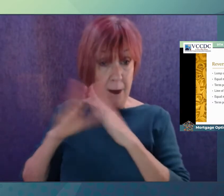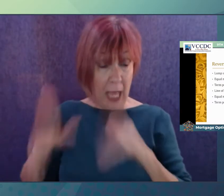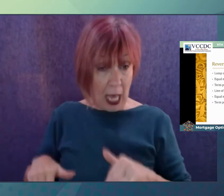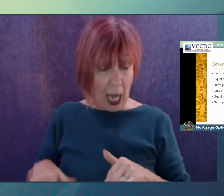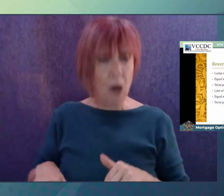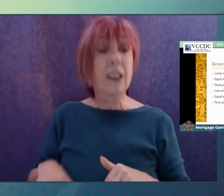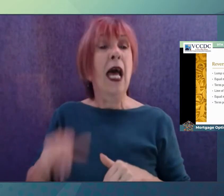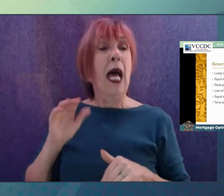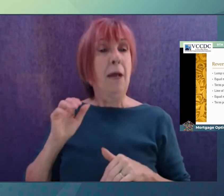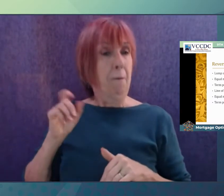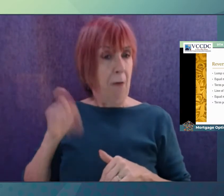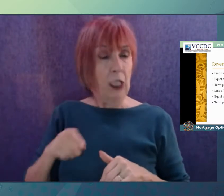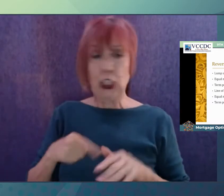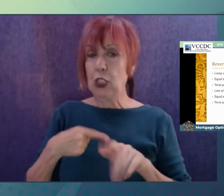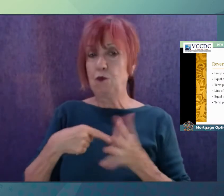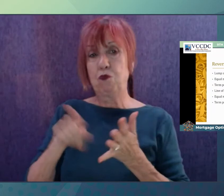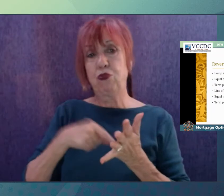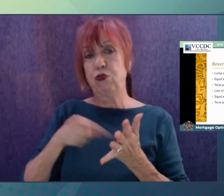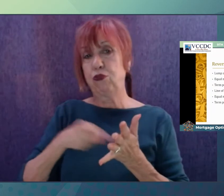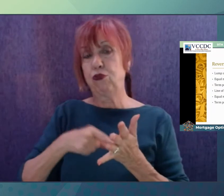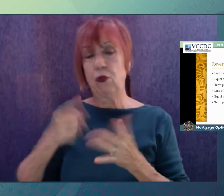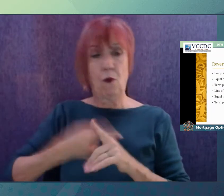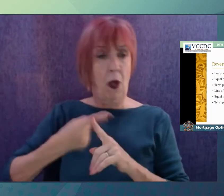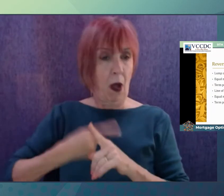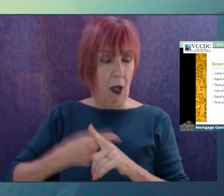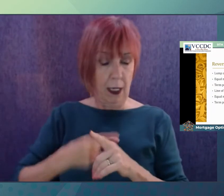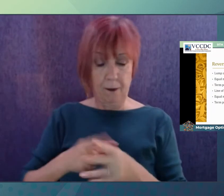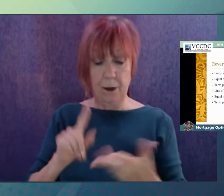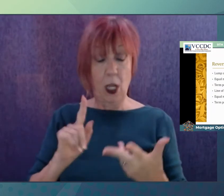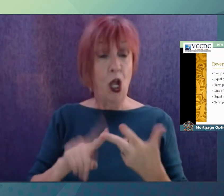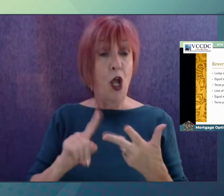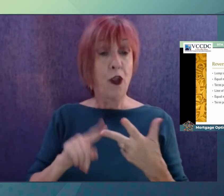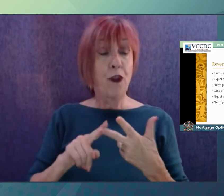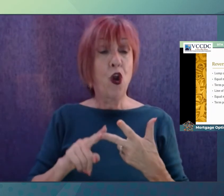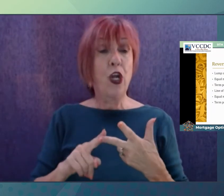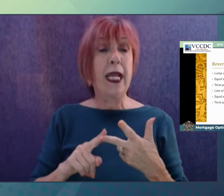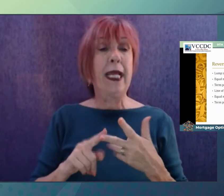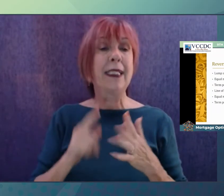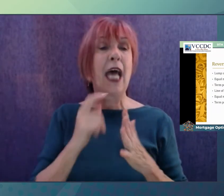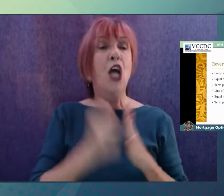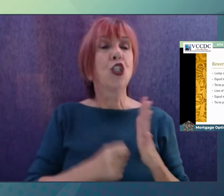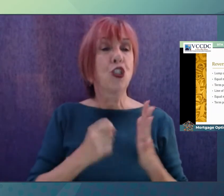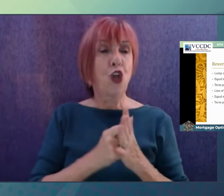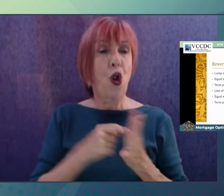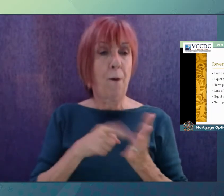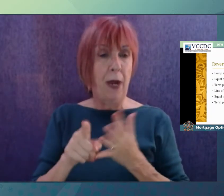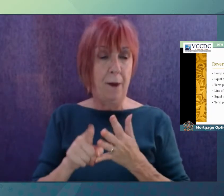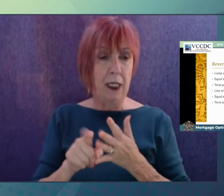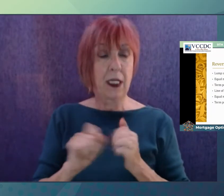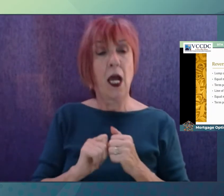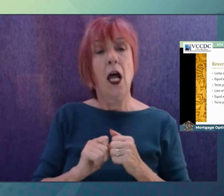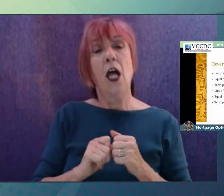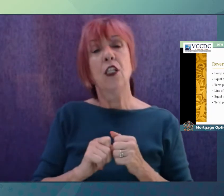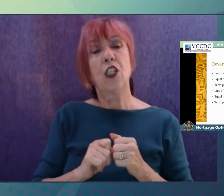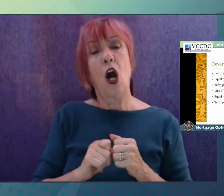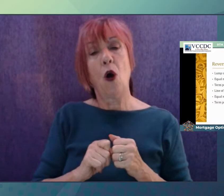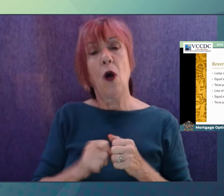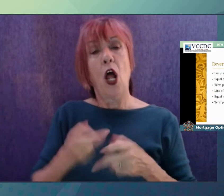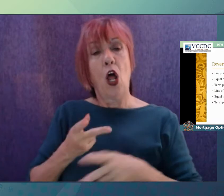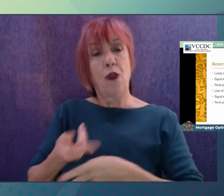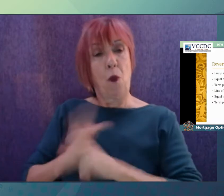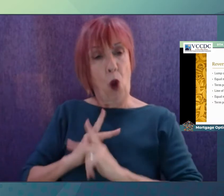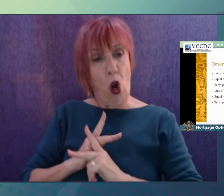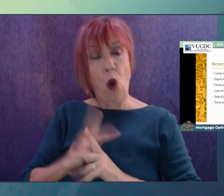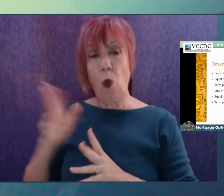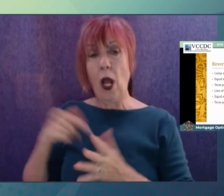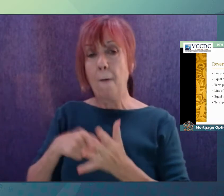plan. Third way is through term payments. The lender gives the borrower equal monthly payments for a set period of the borrower's